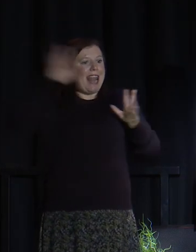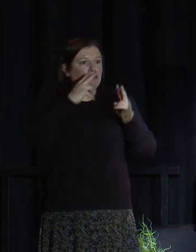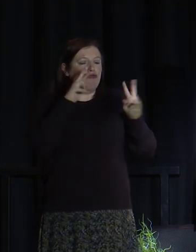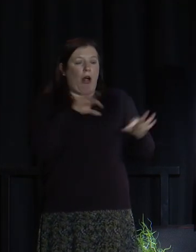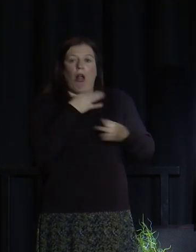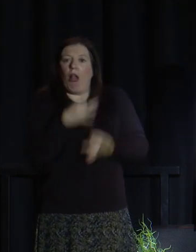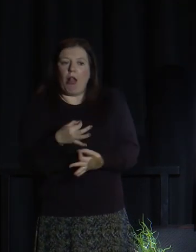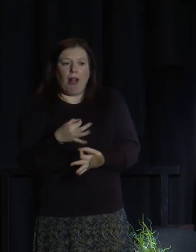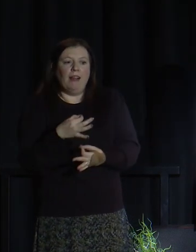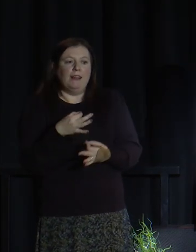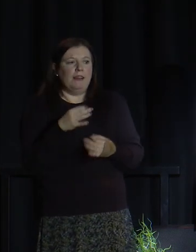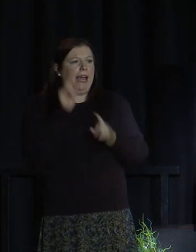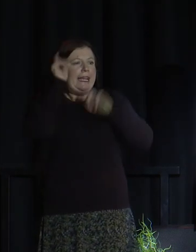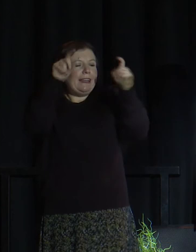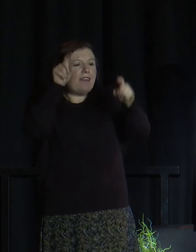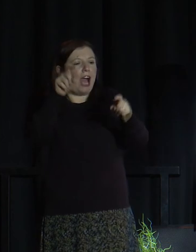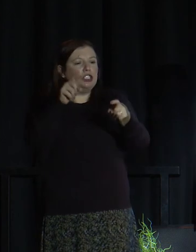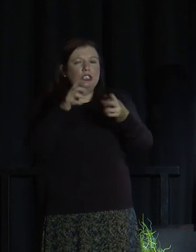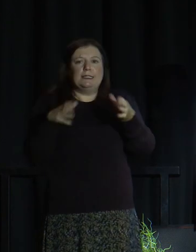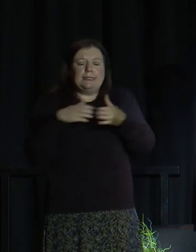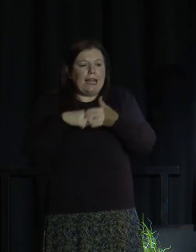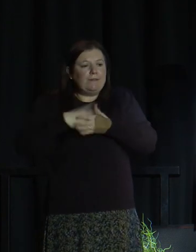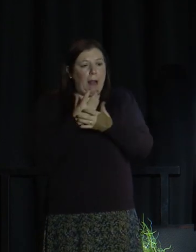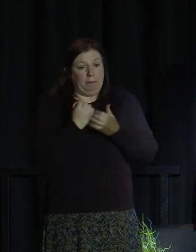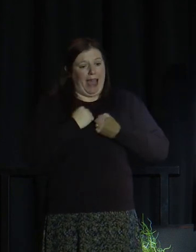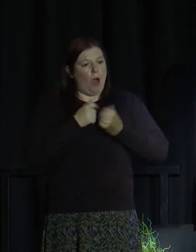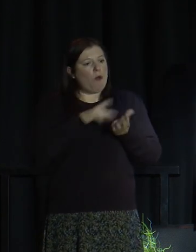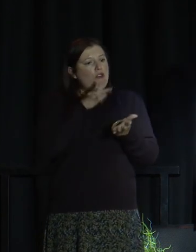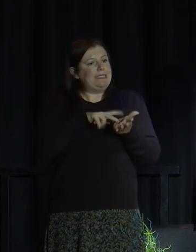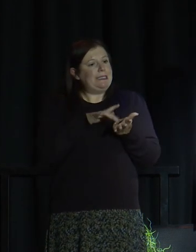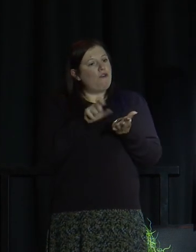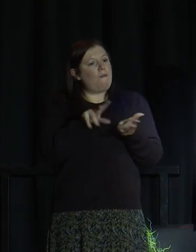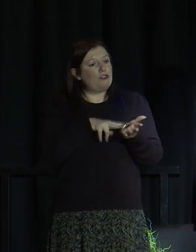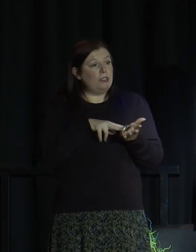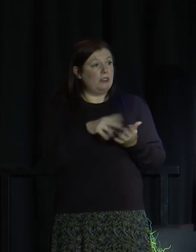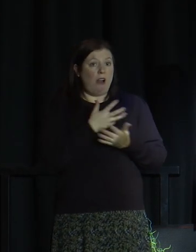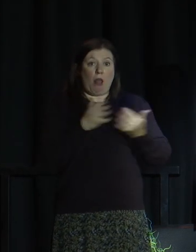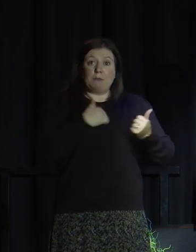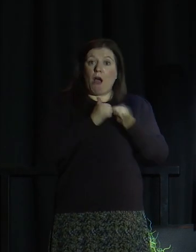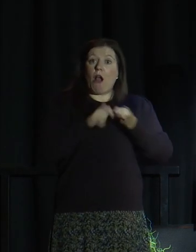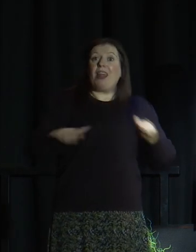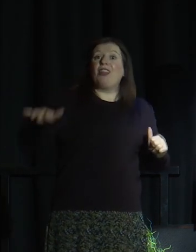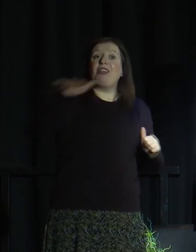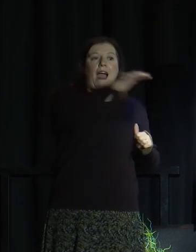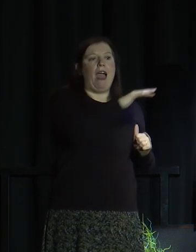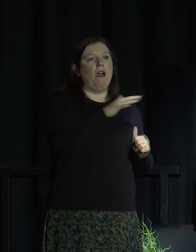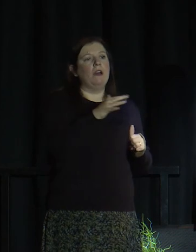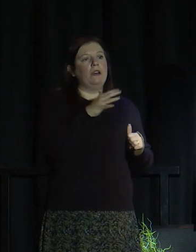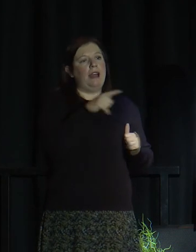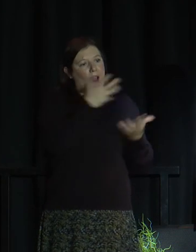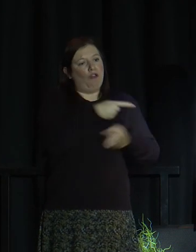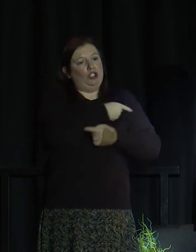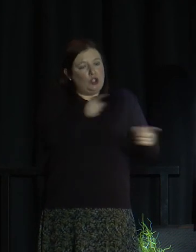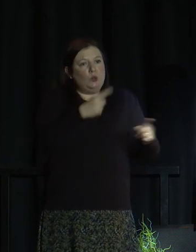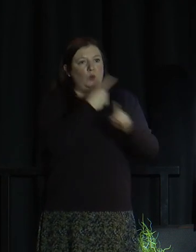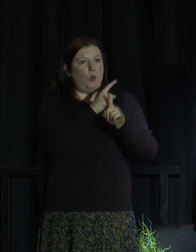are going to drive the innovation, sector development activity in our city. So today, many of my colleagues are here in the room. We'd really encourage you to